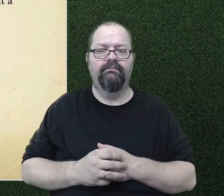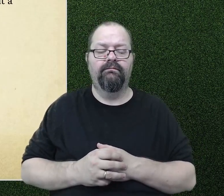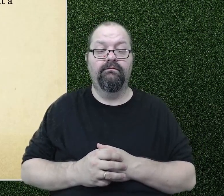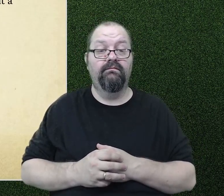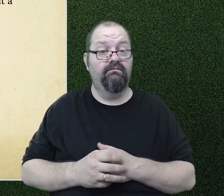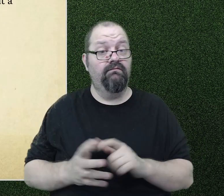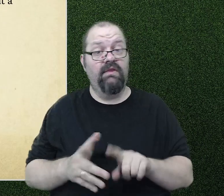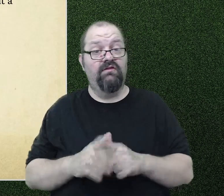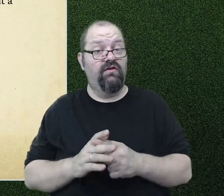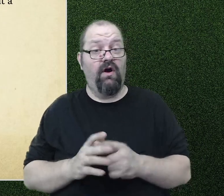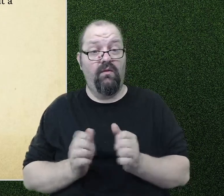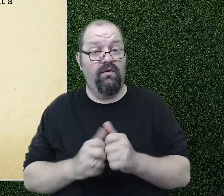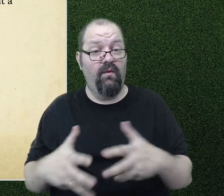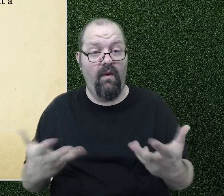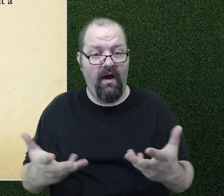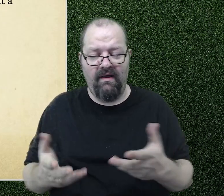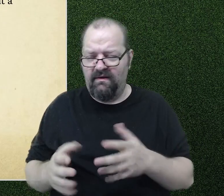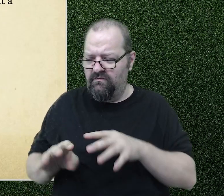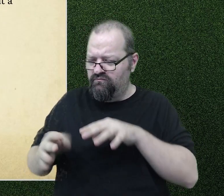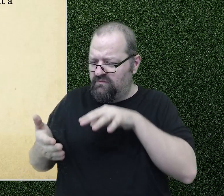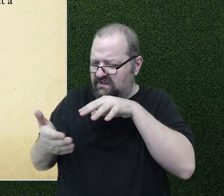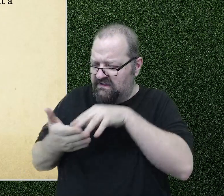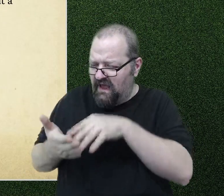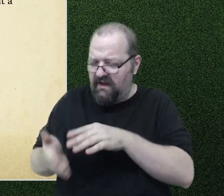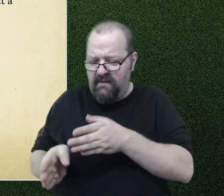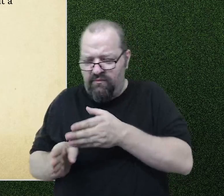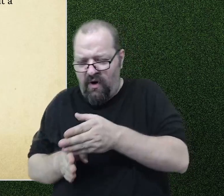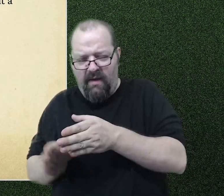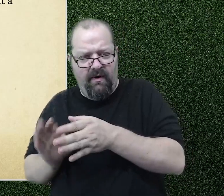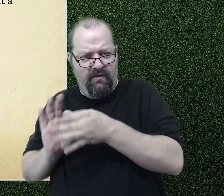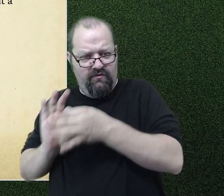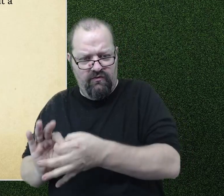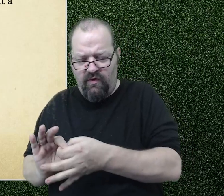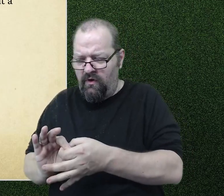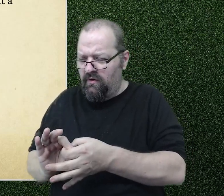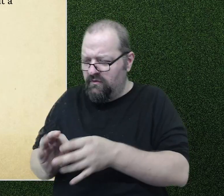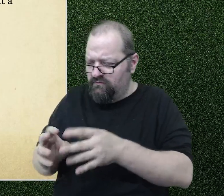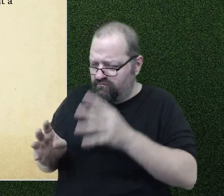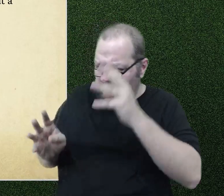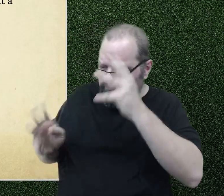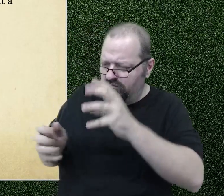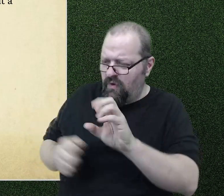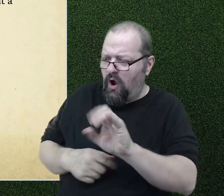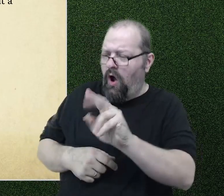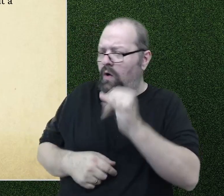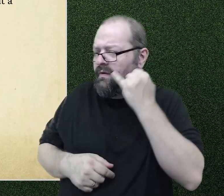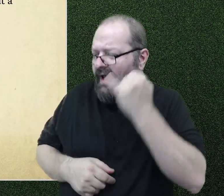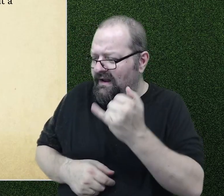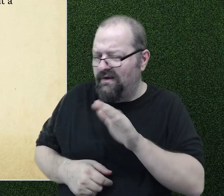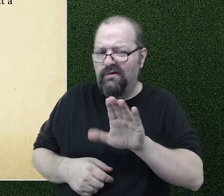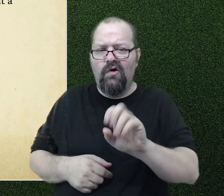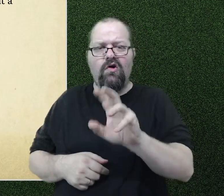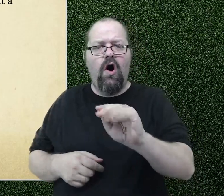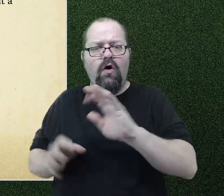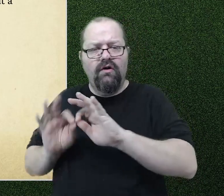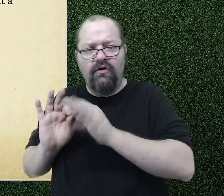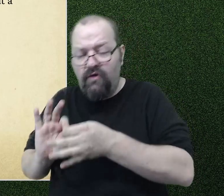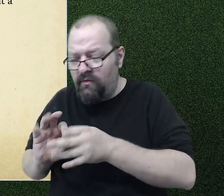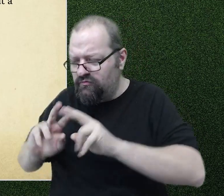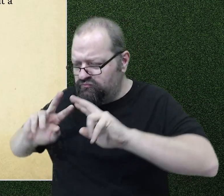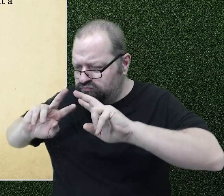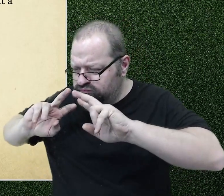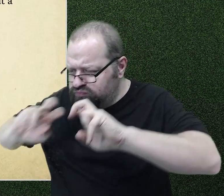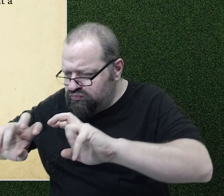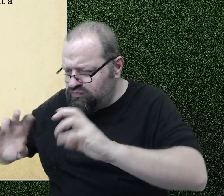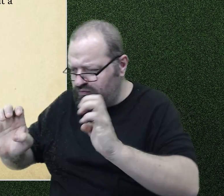Start by studying your primary source and making your own interpretation of it. Your own interpretation may mean that you analyze a piece of art